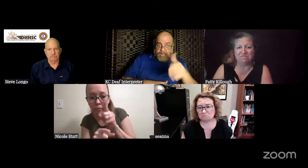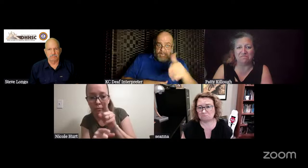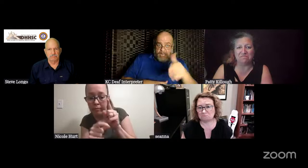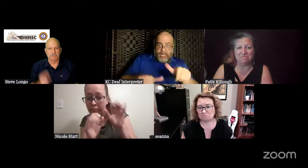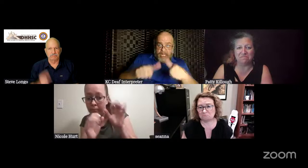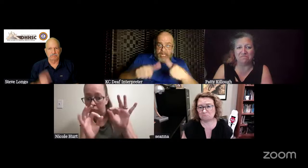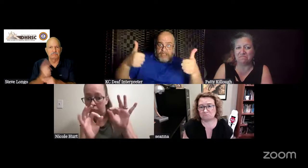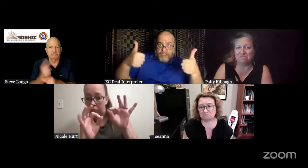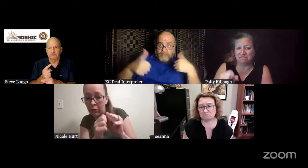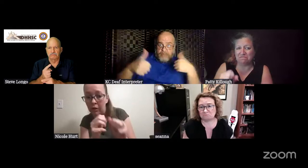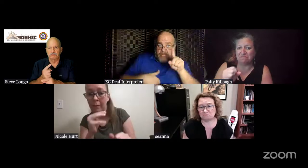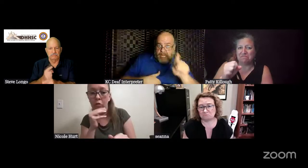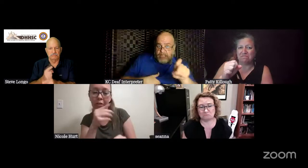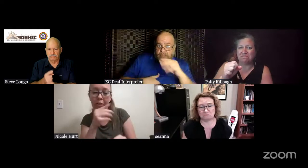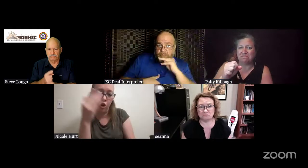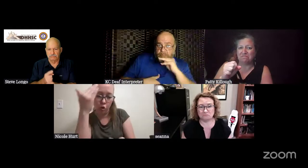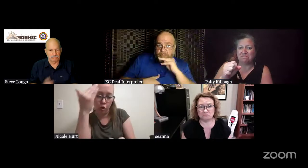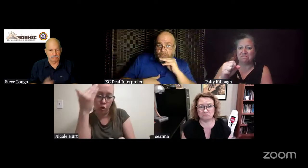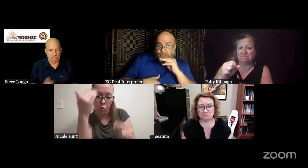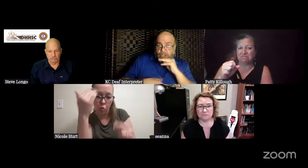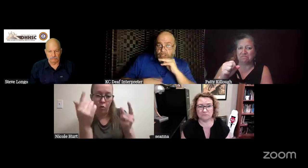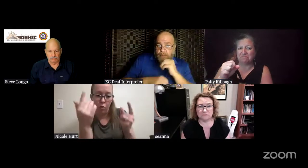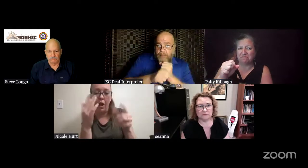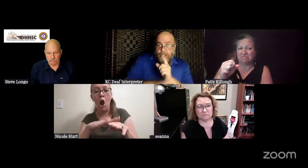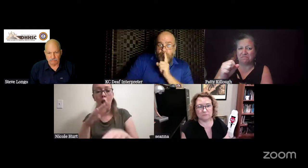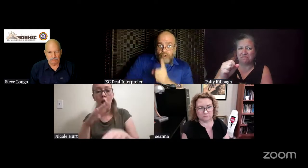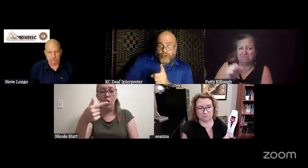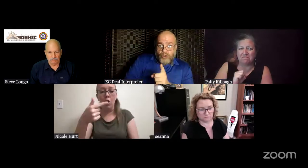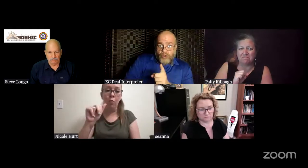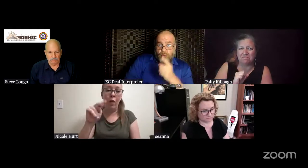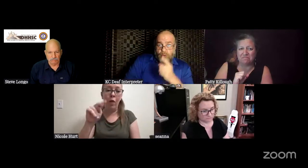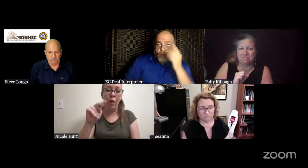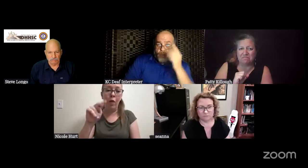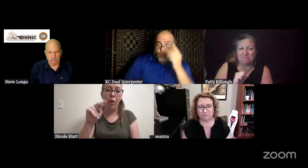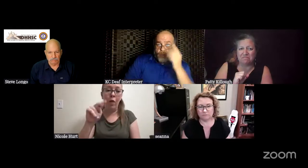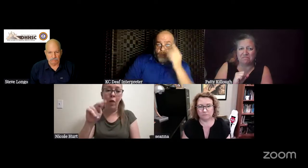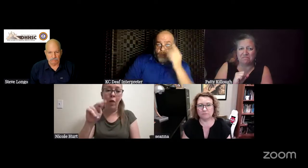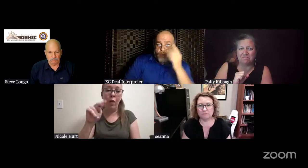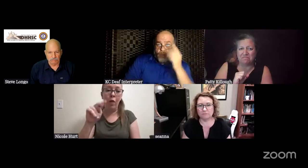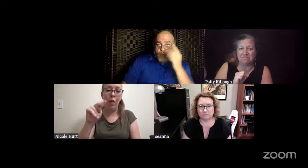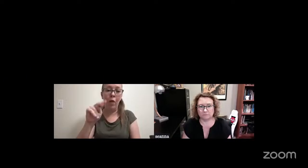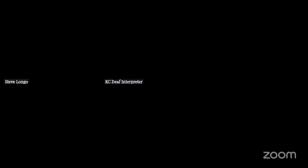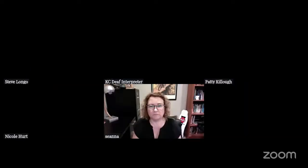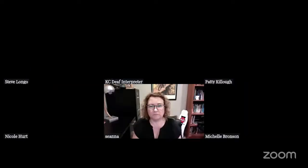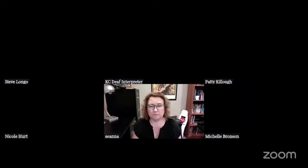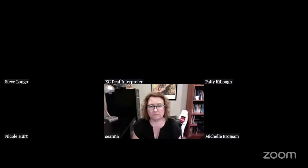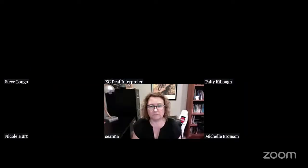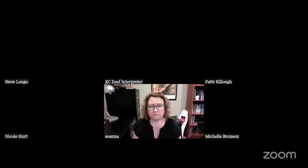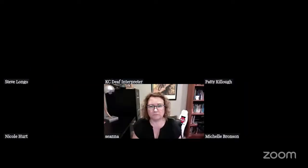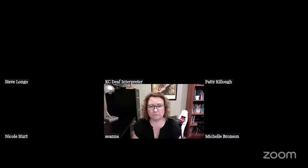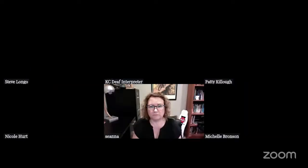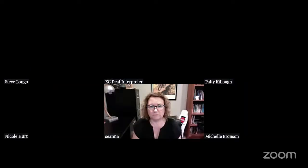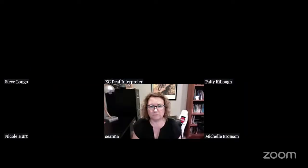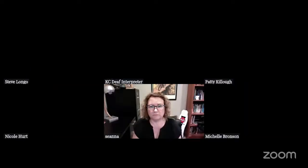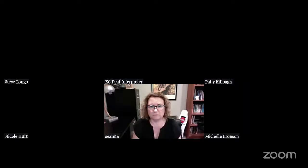that's correct. We don't need to do anything else. Just want to check with Michelle and make sure